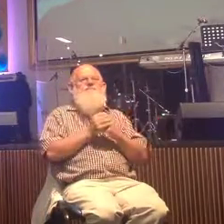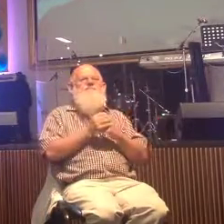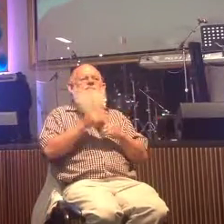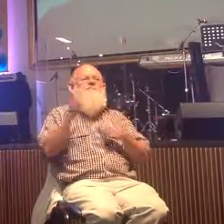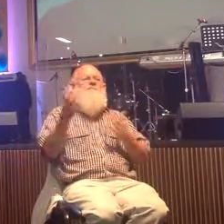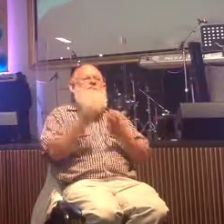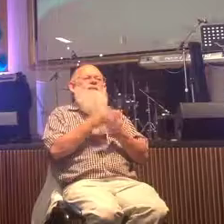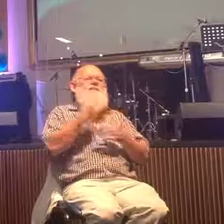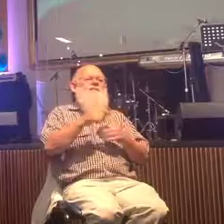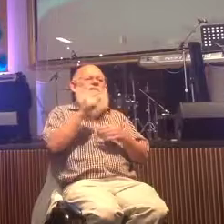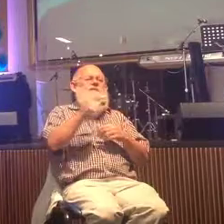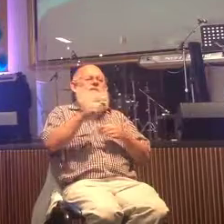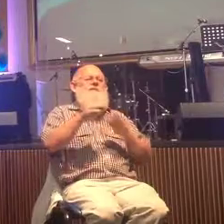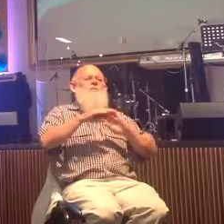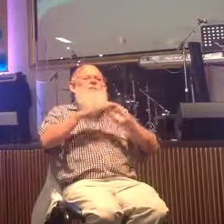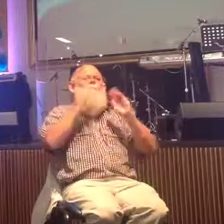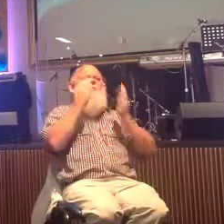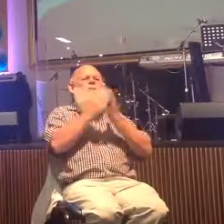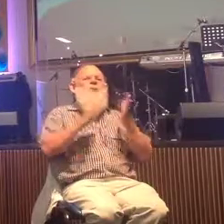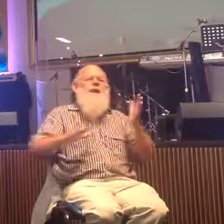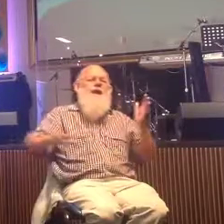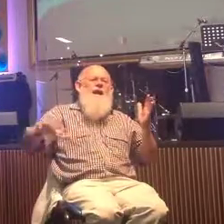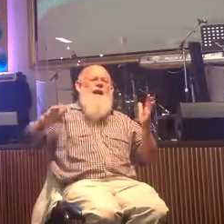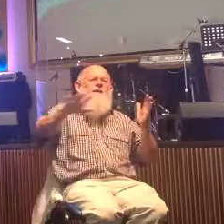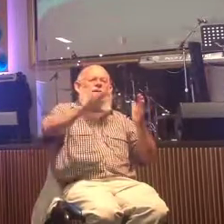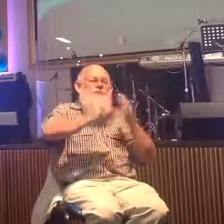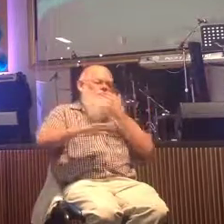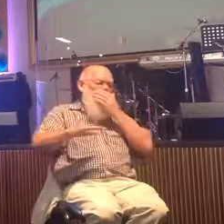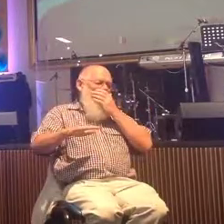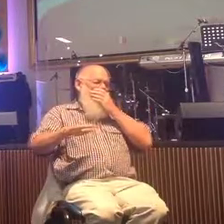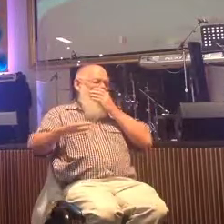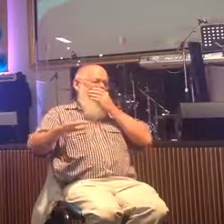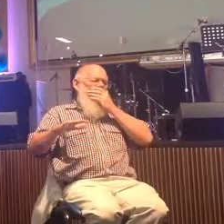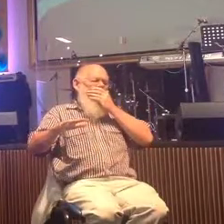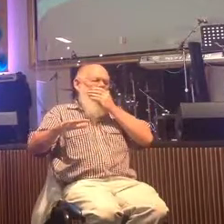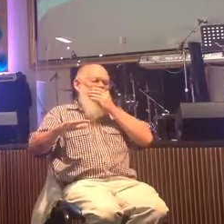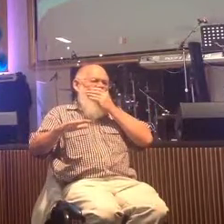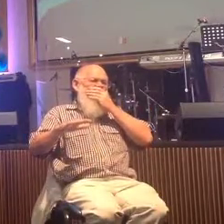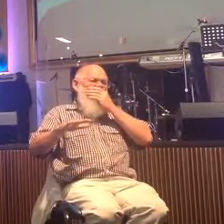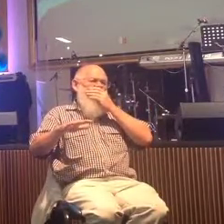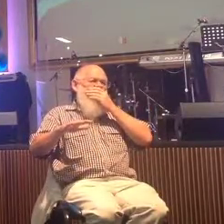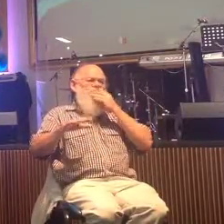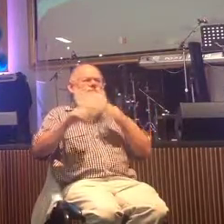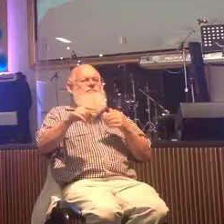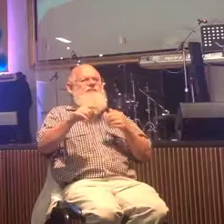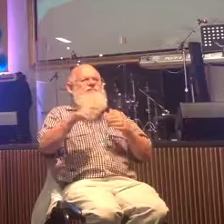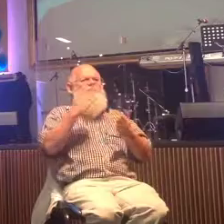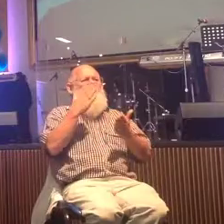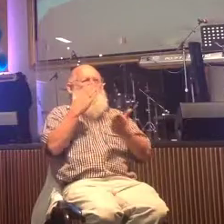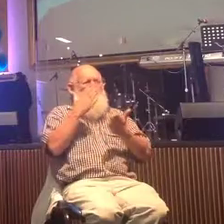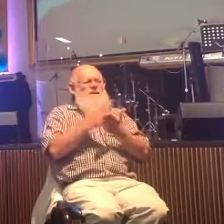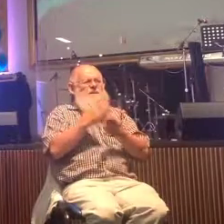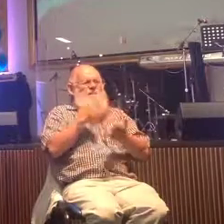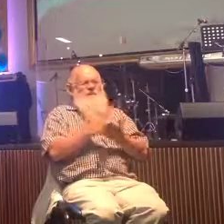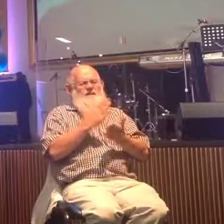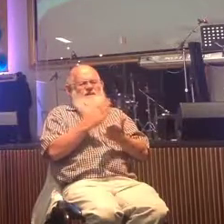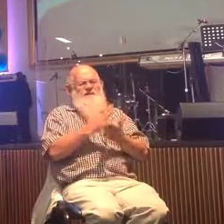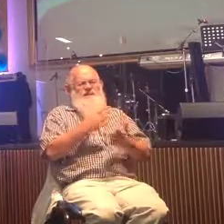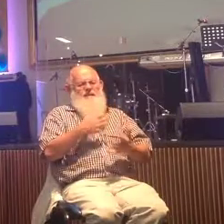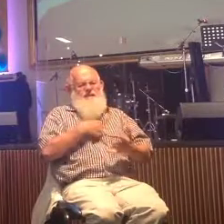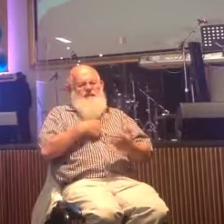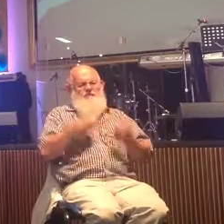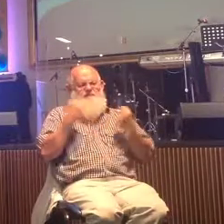to this sort of worldly area, and up pops probably the worst thing you can probably imagine. A really scary, really